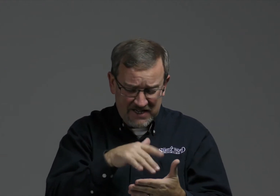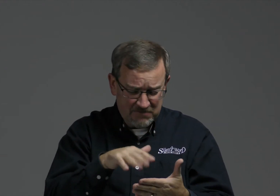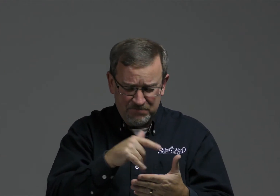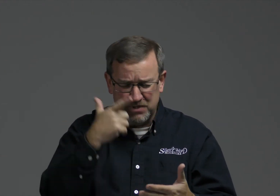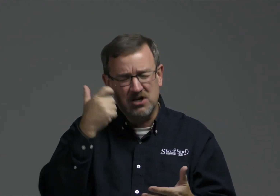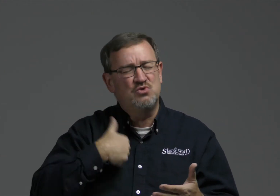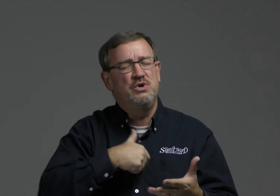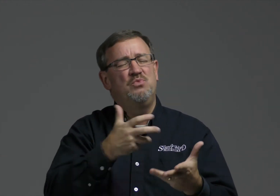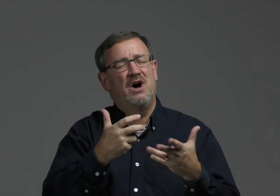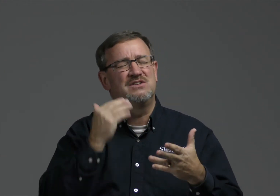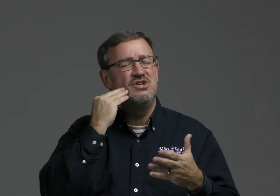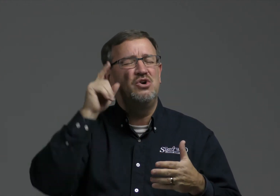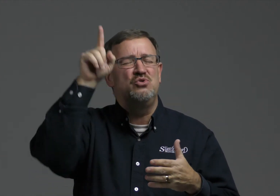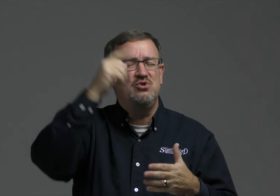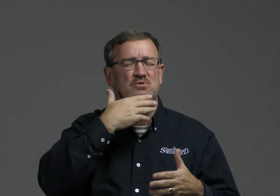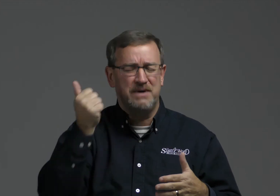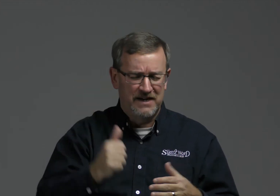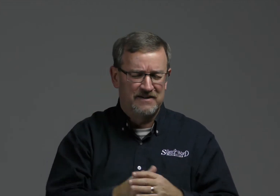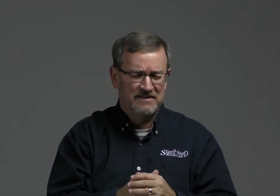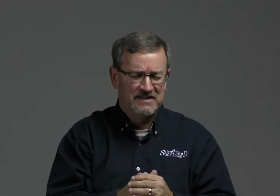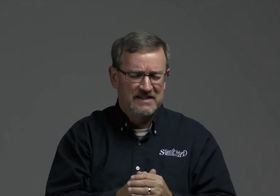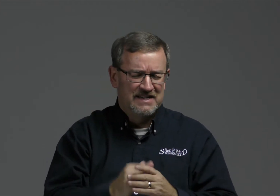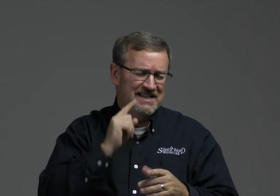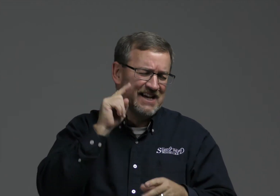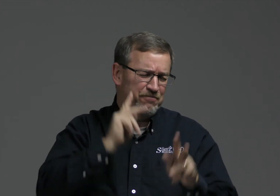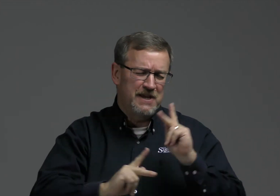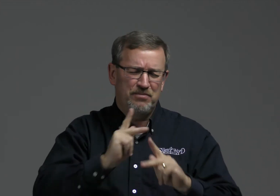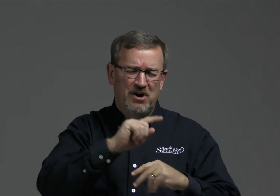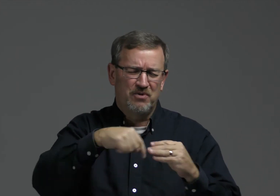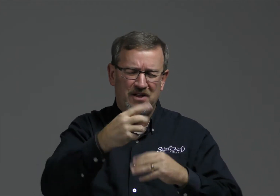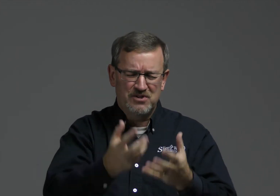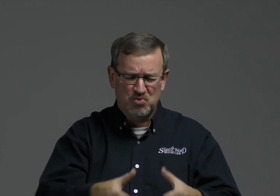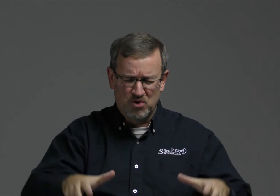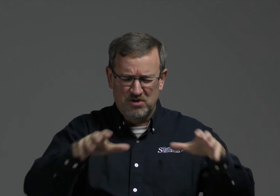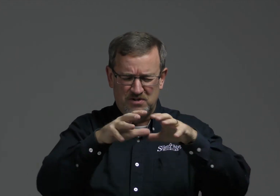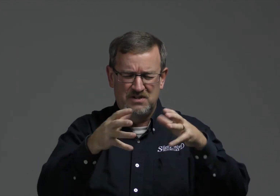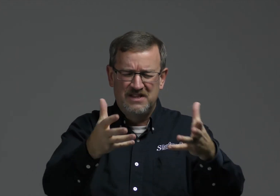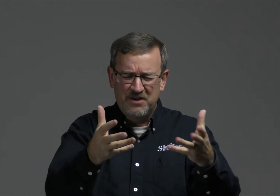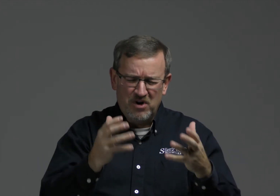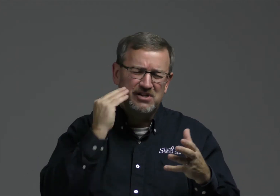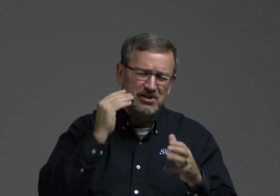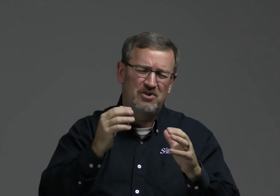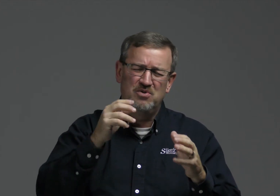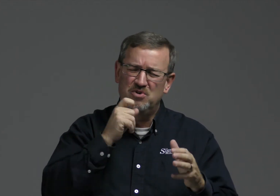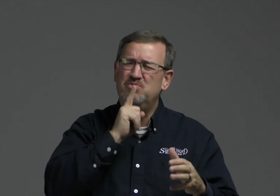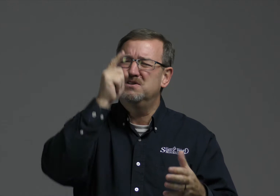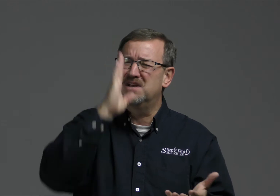it because we want to know you better. Deaf people around this world, they want to know who is